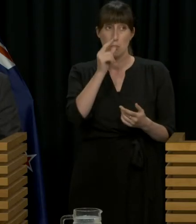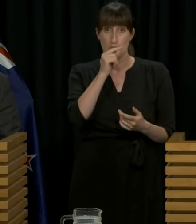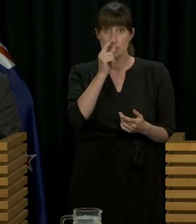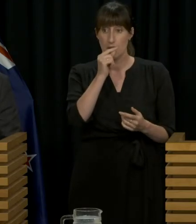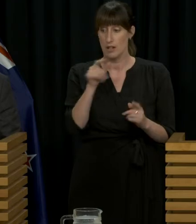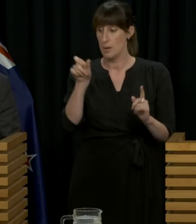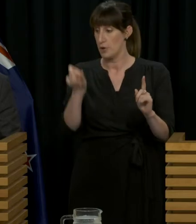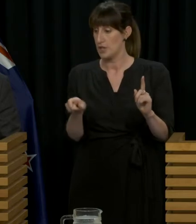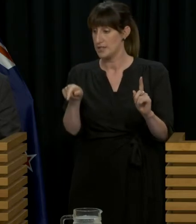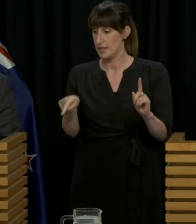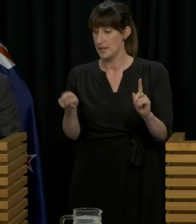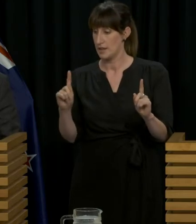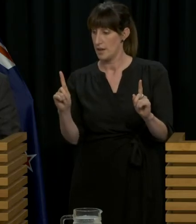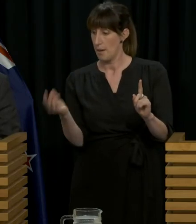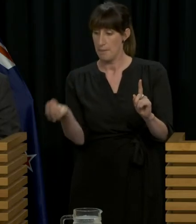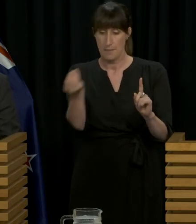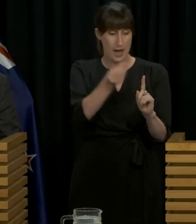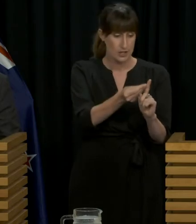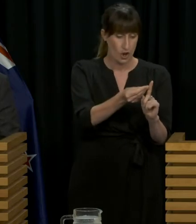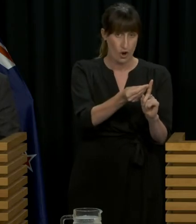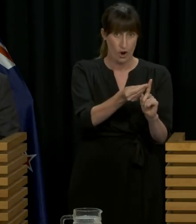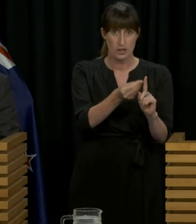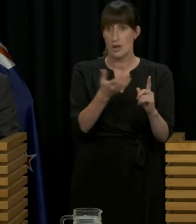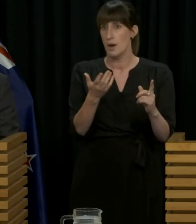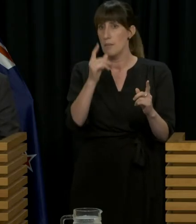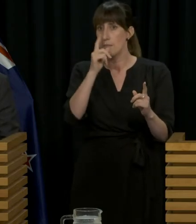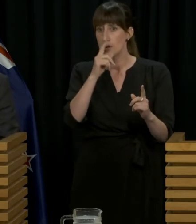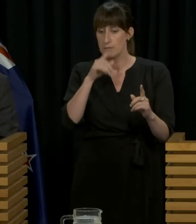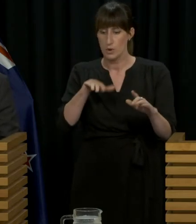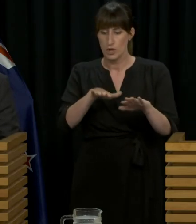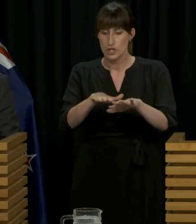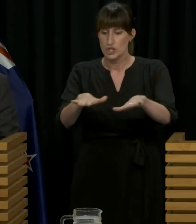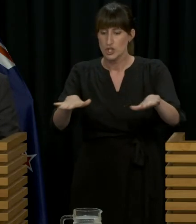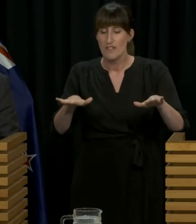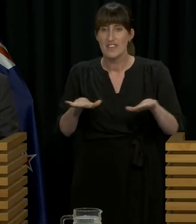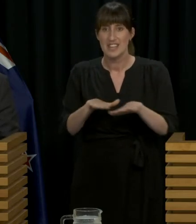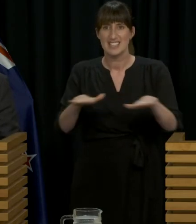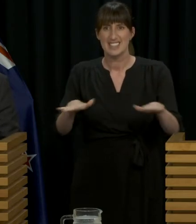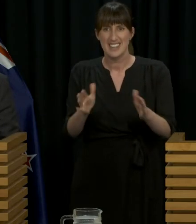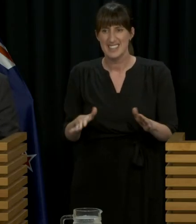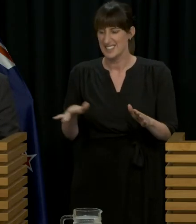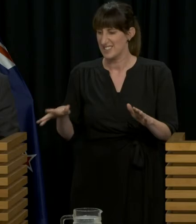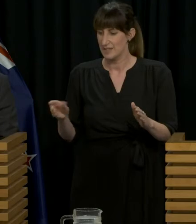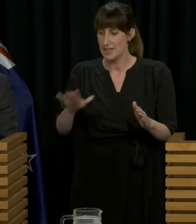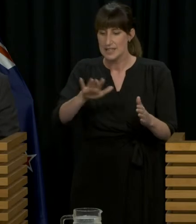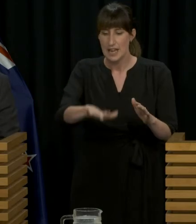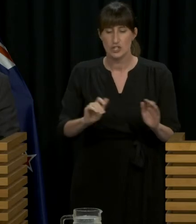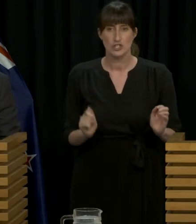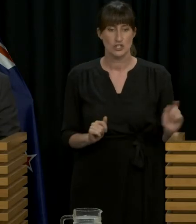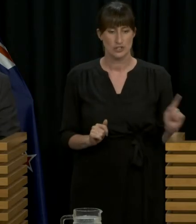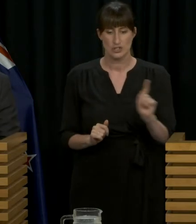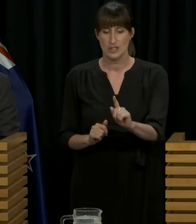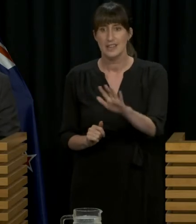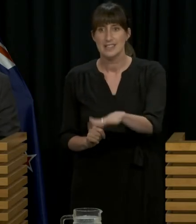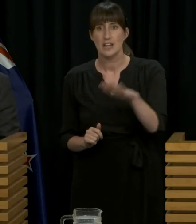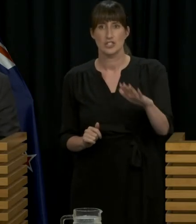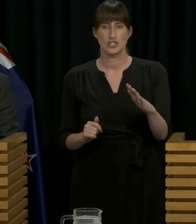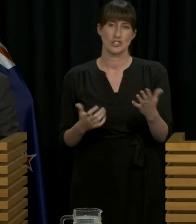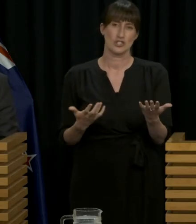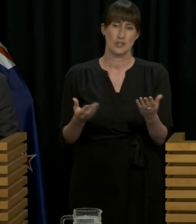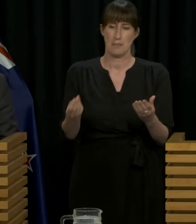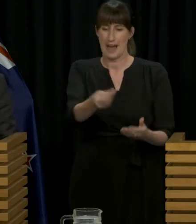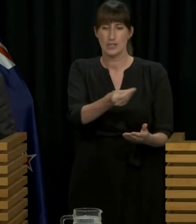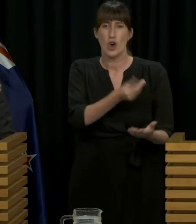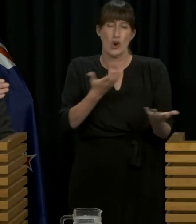there could be some surfaces involved. All of those possibilities, none of them are being discounted at this point. They'll continue to investigate all of those options